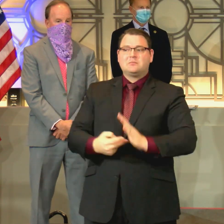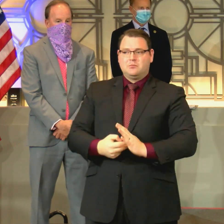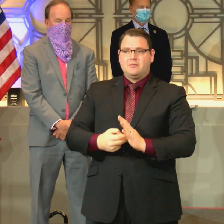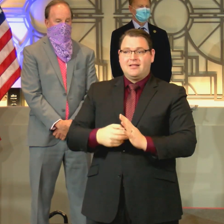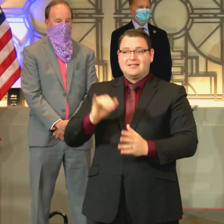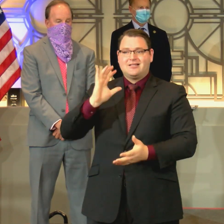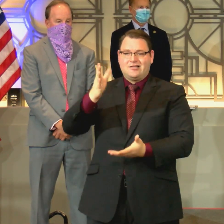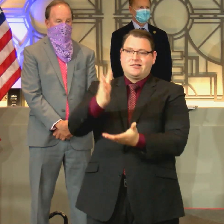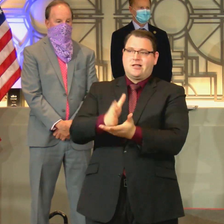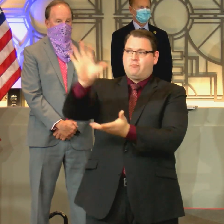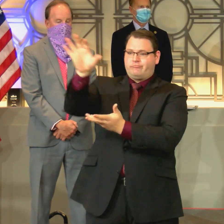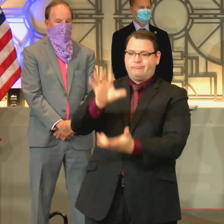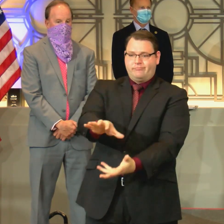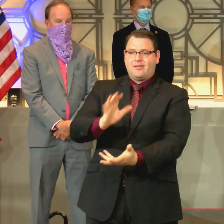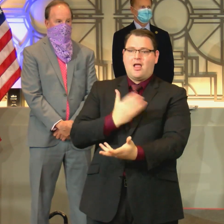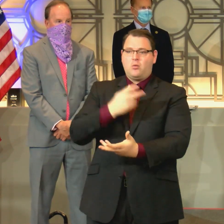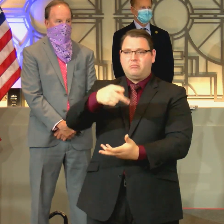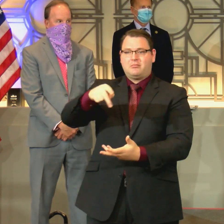confirmation today